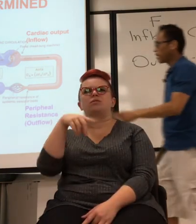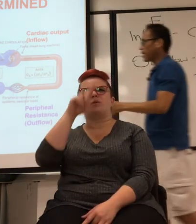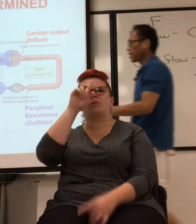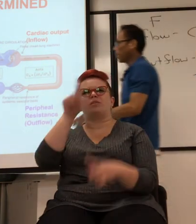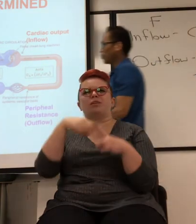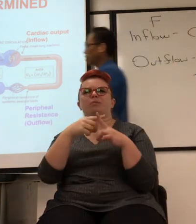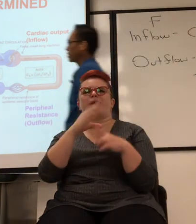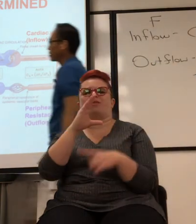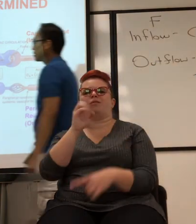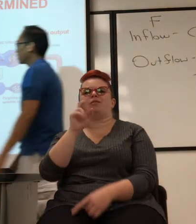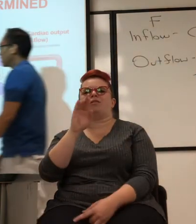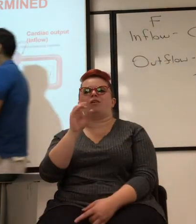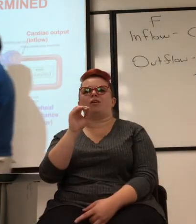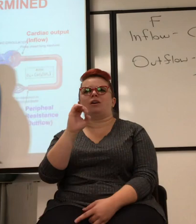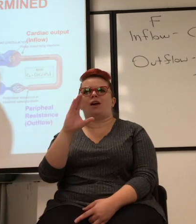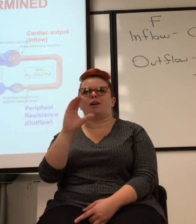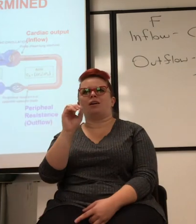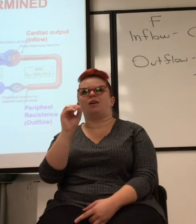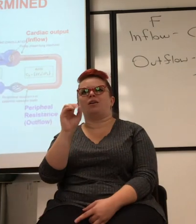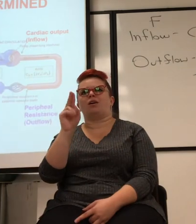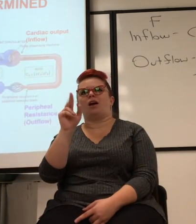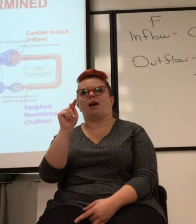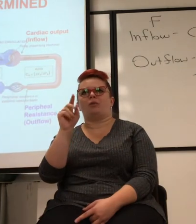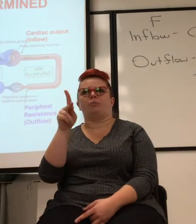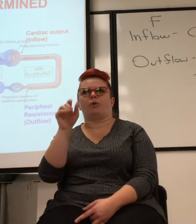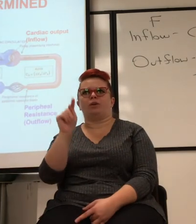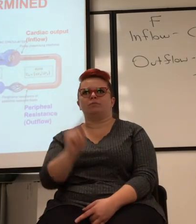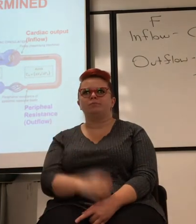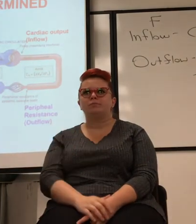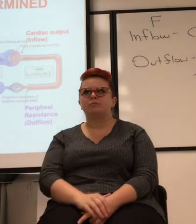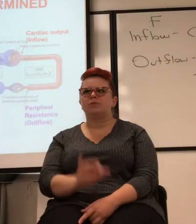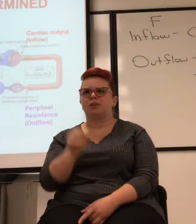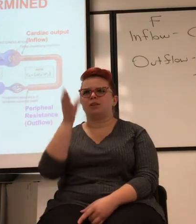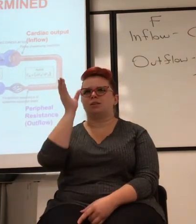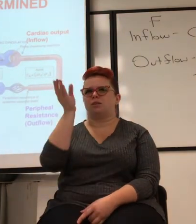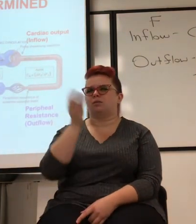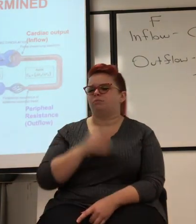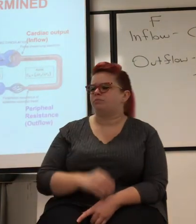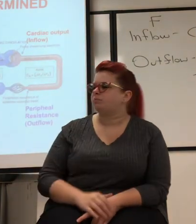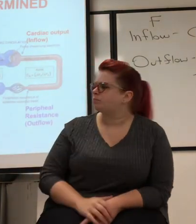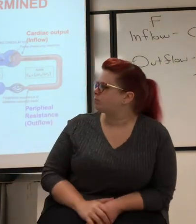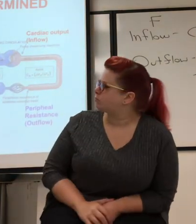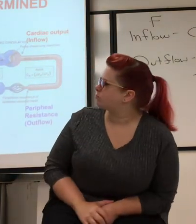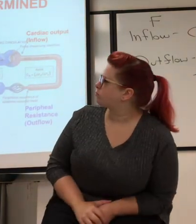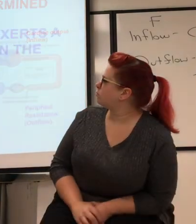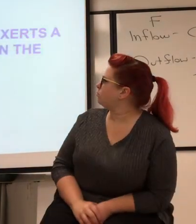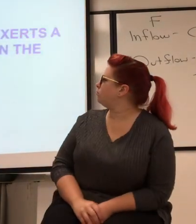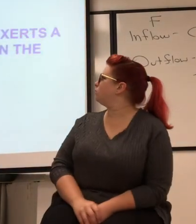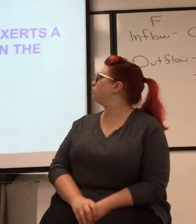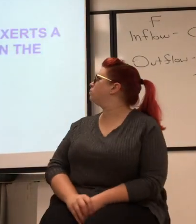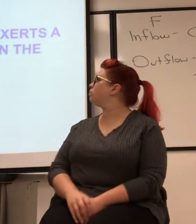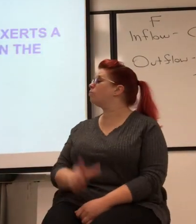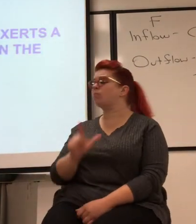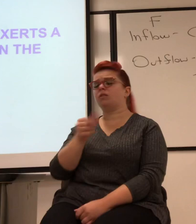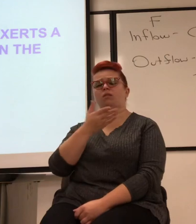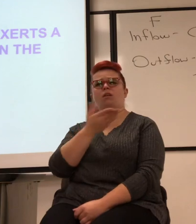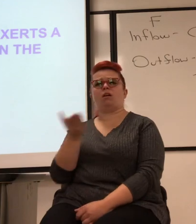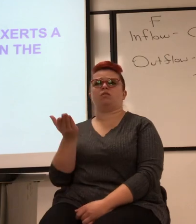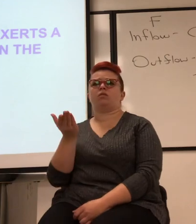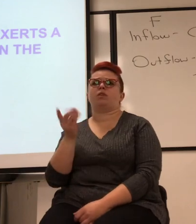It's cardiac output. That's the concept. Blood flow is determined by cardiac output. Now, the other thing